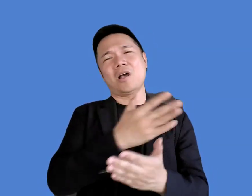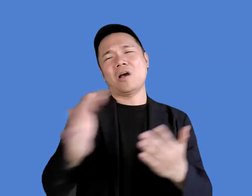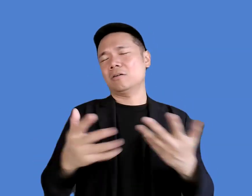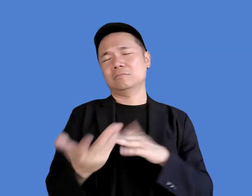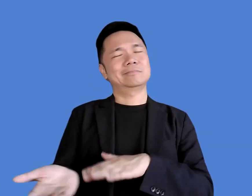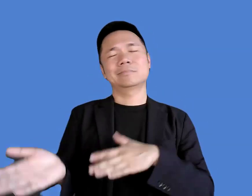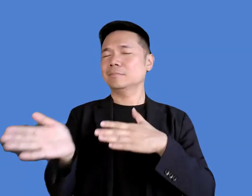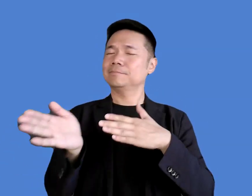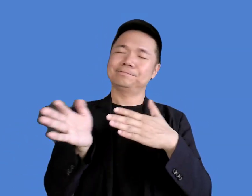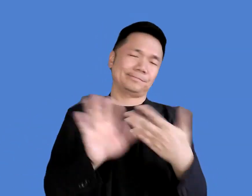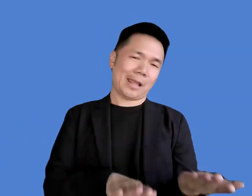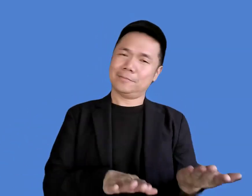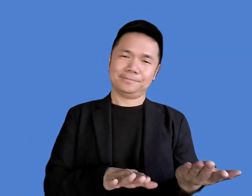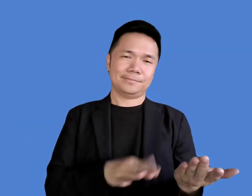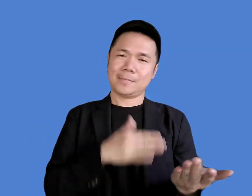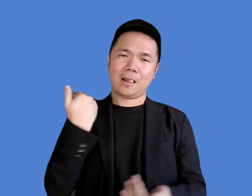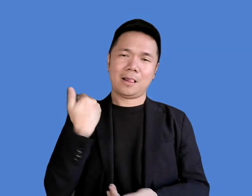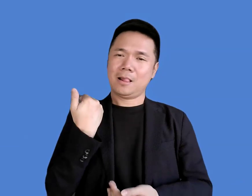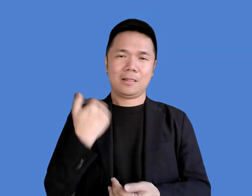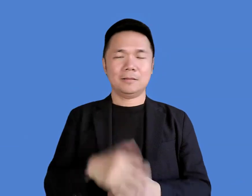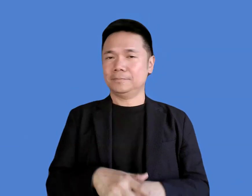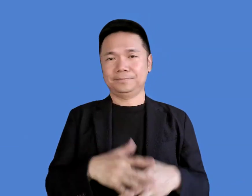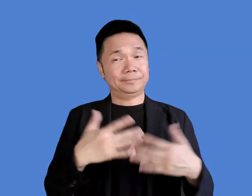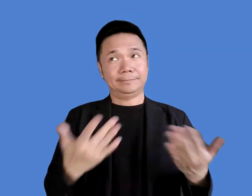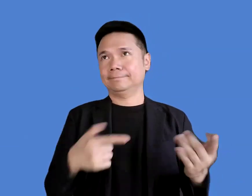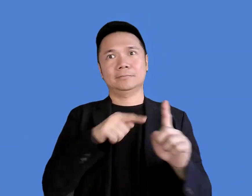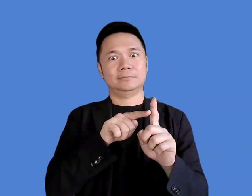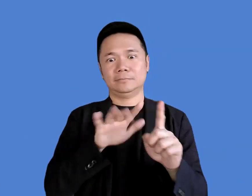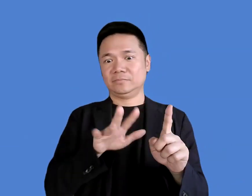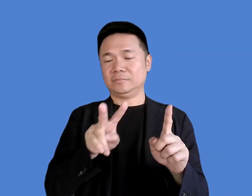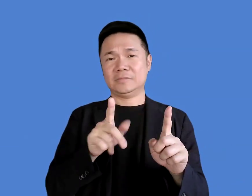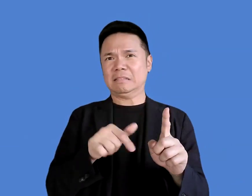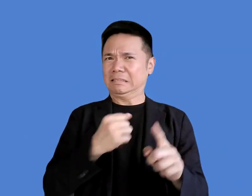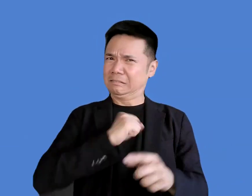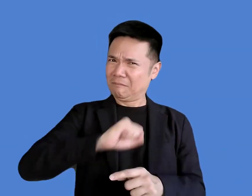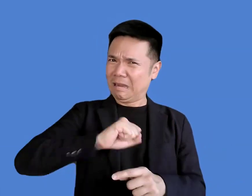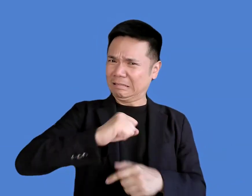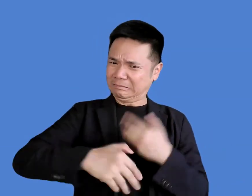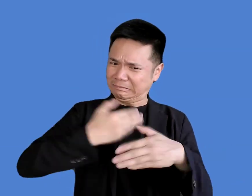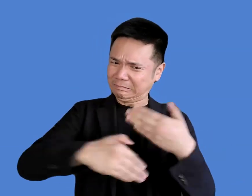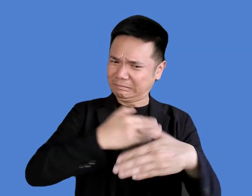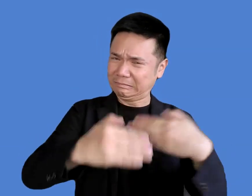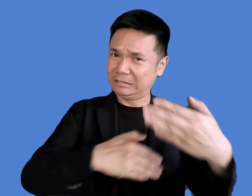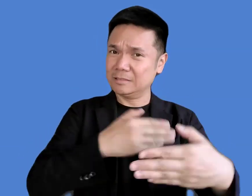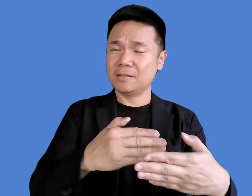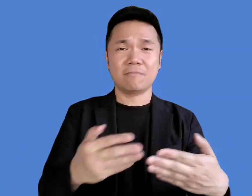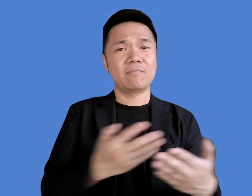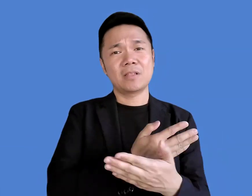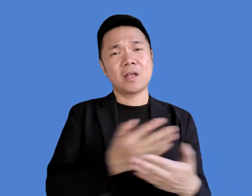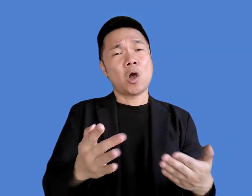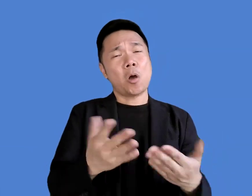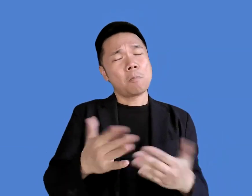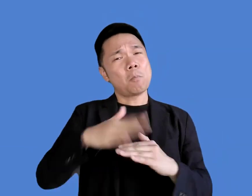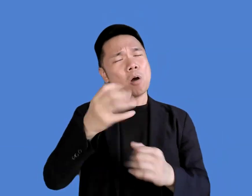time that happens. We need to hurry along and really speed along and increase our efforts